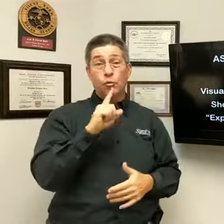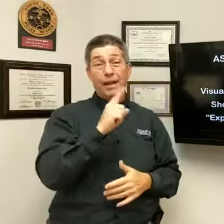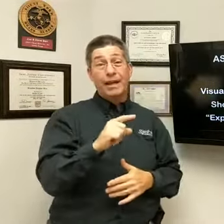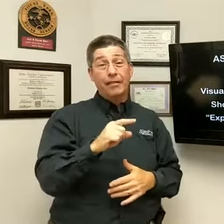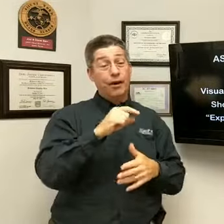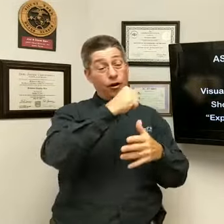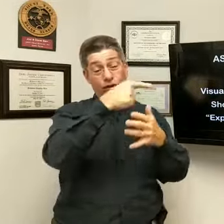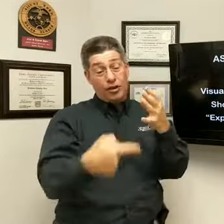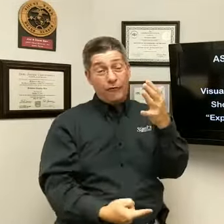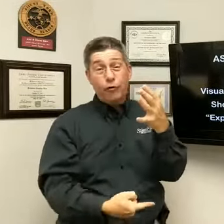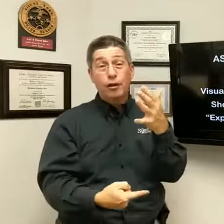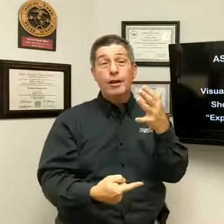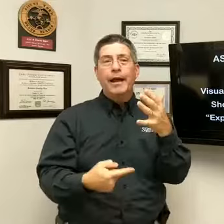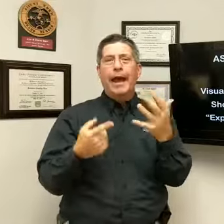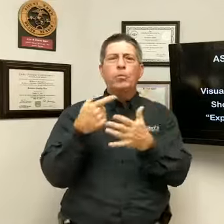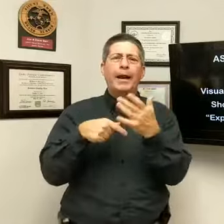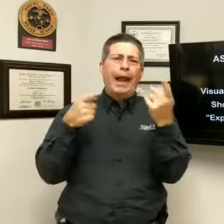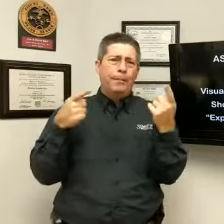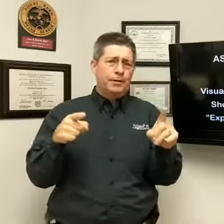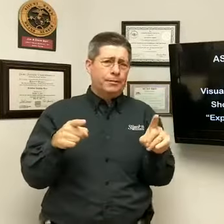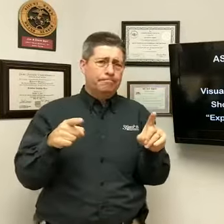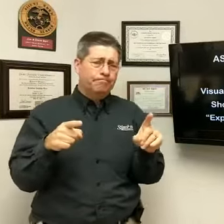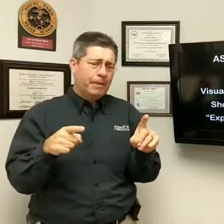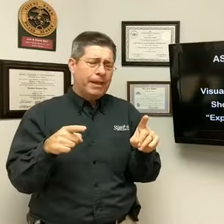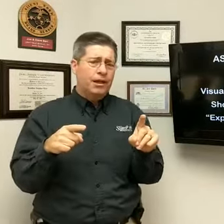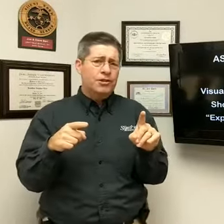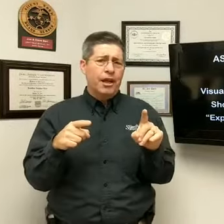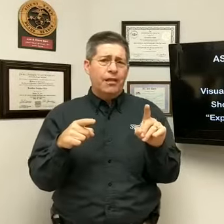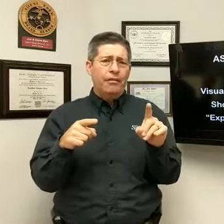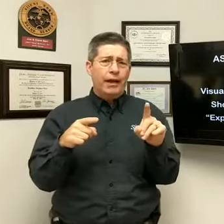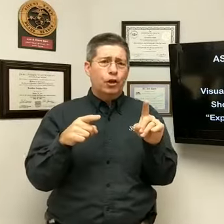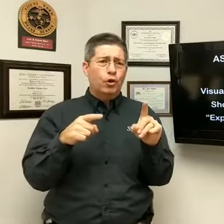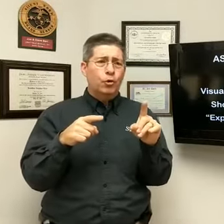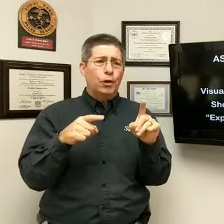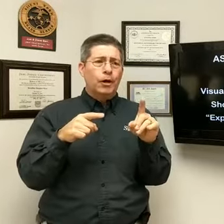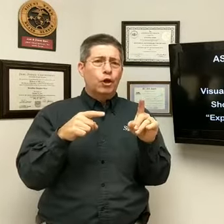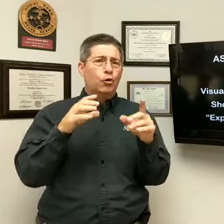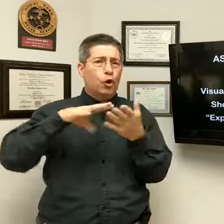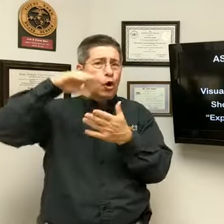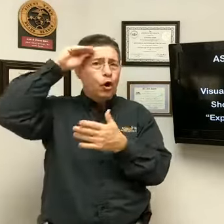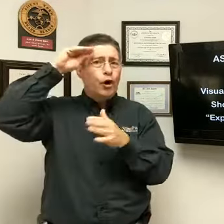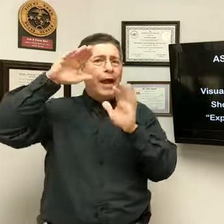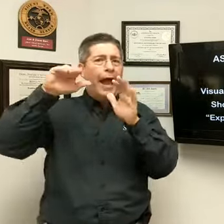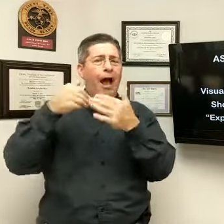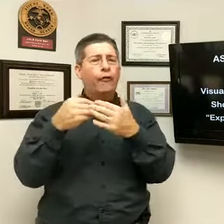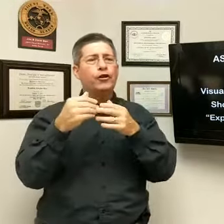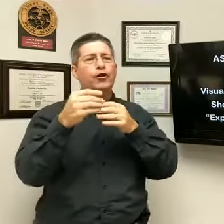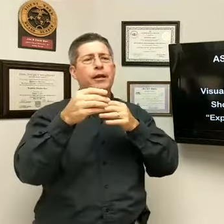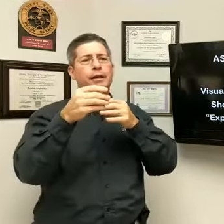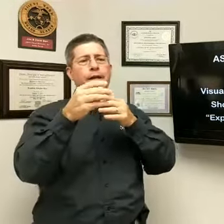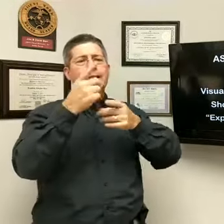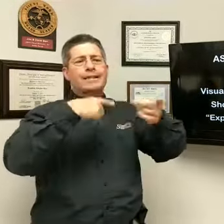Really, there are several. And what happens is that you learn how that you can